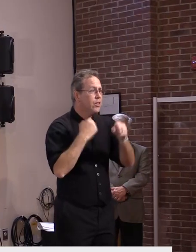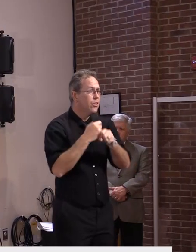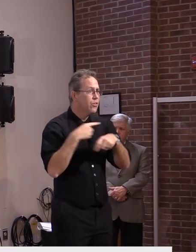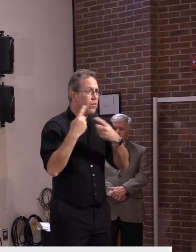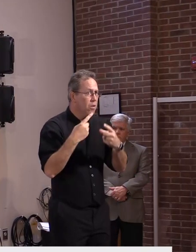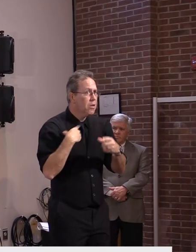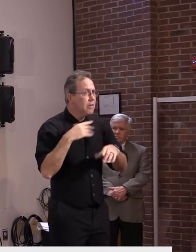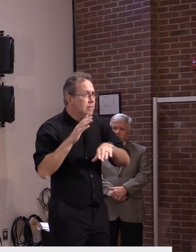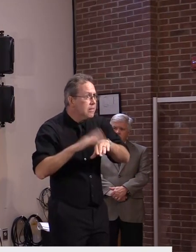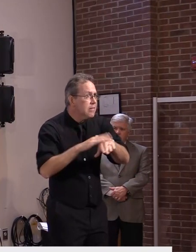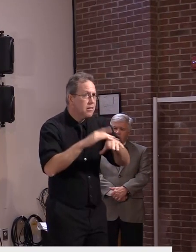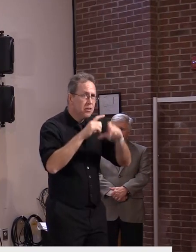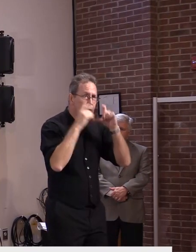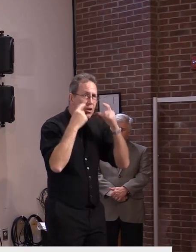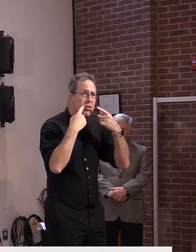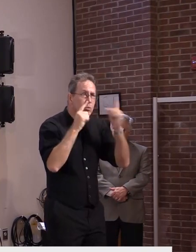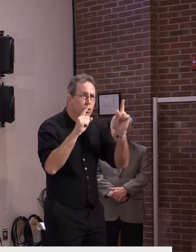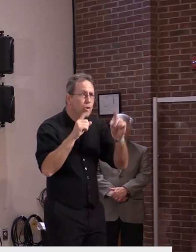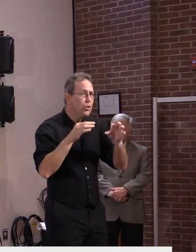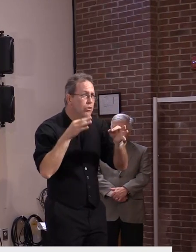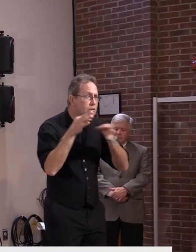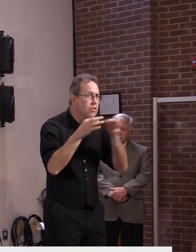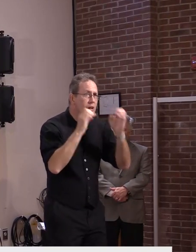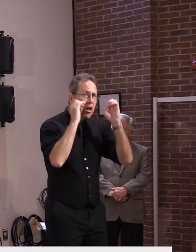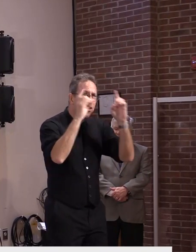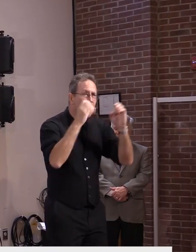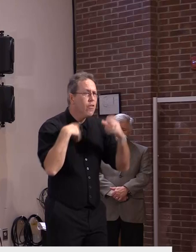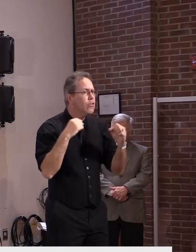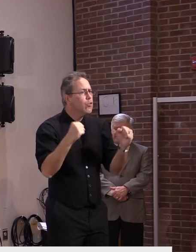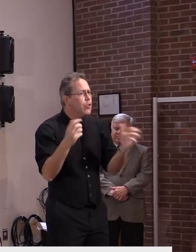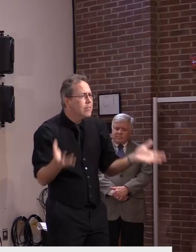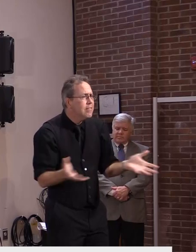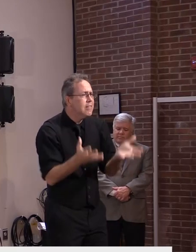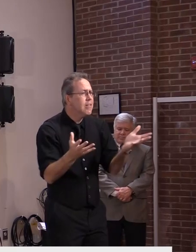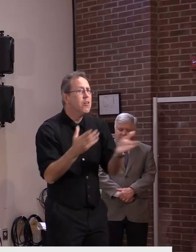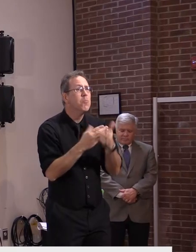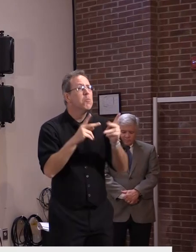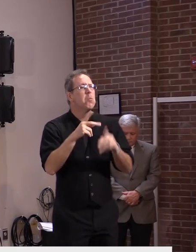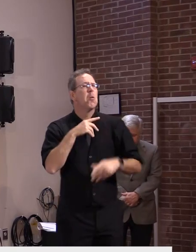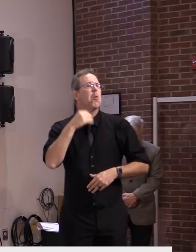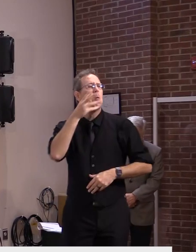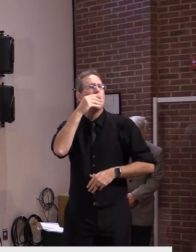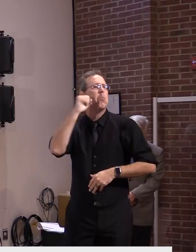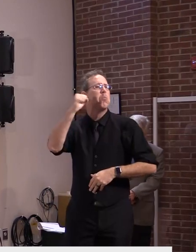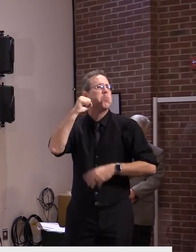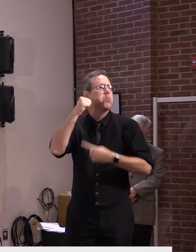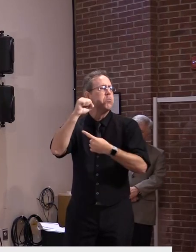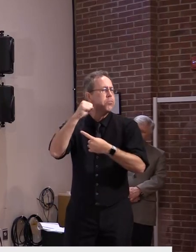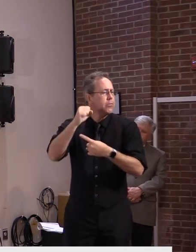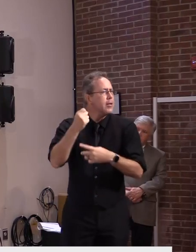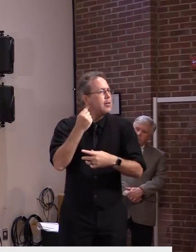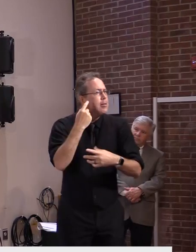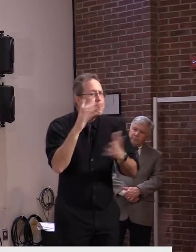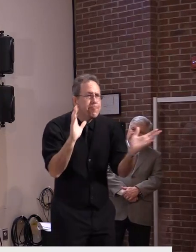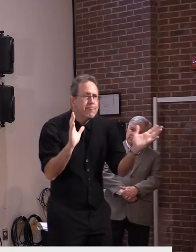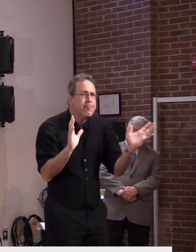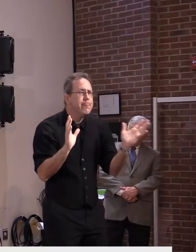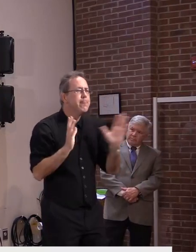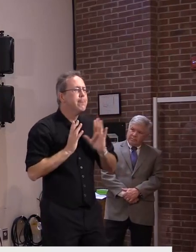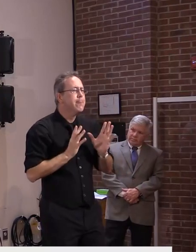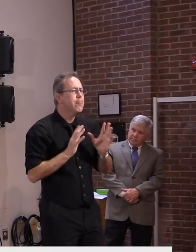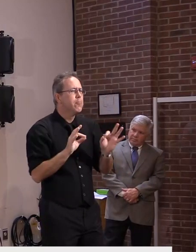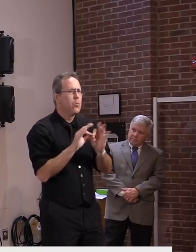be newly raising that question again. When you look at mask mandates, whether it be in a country, in